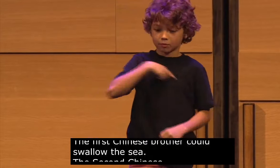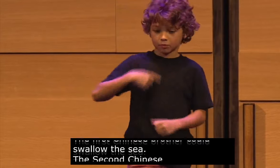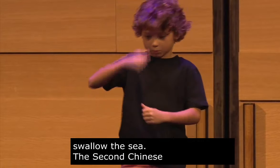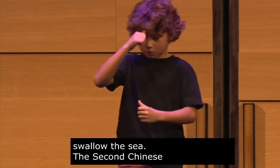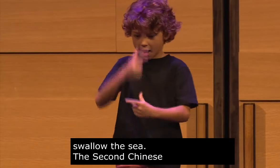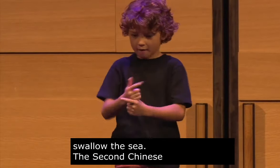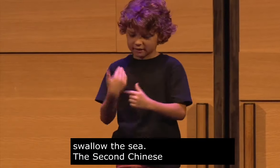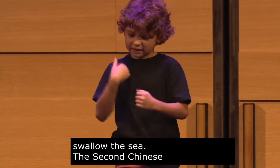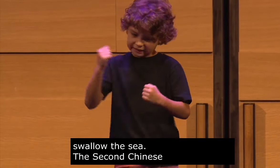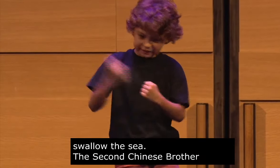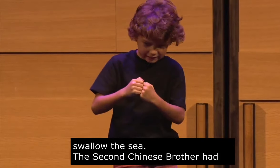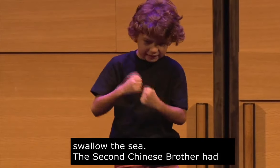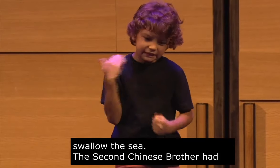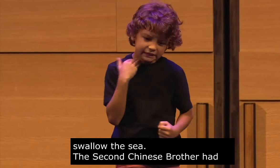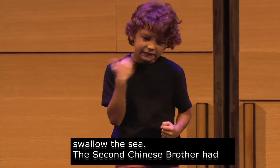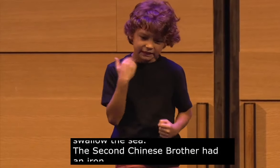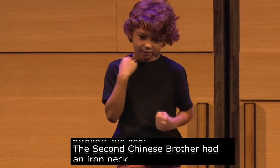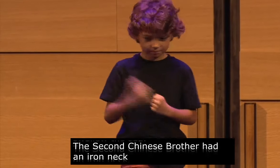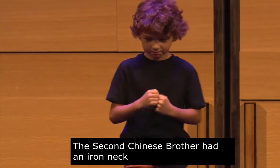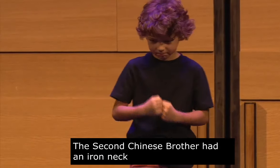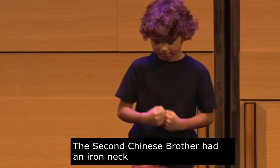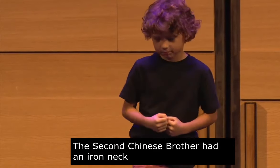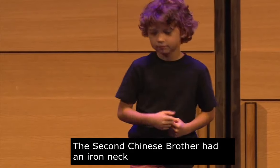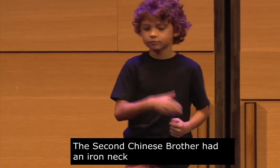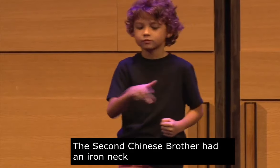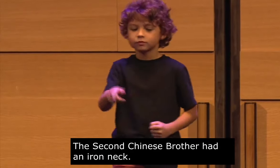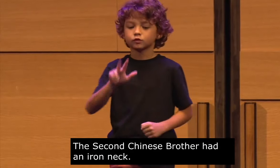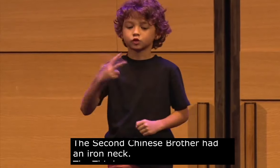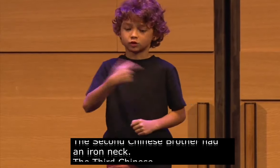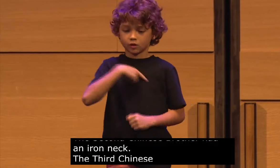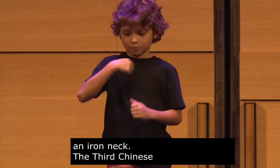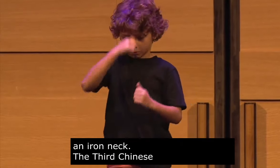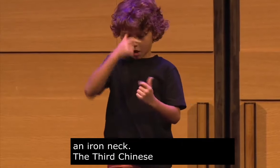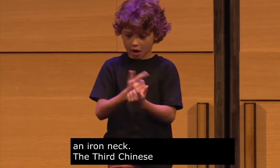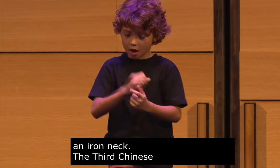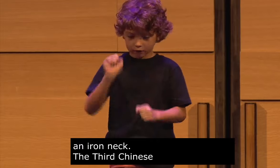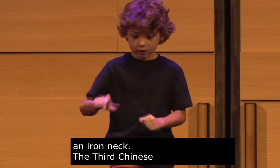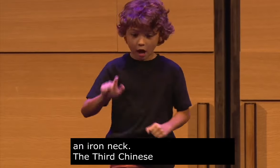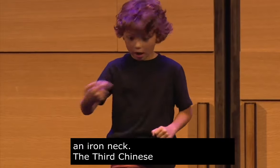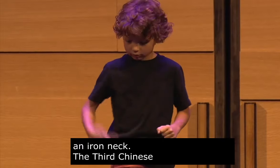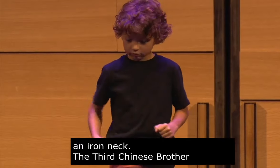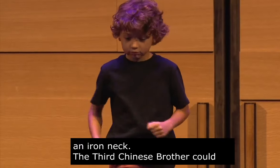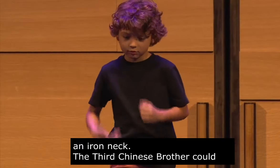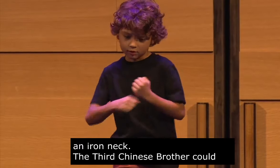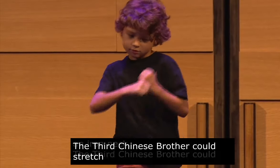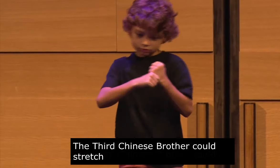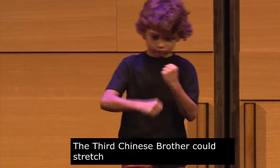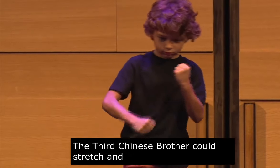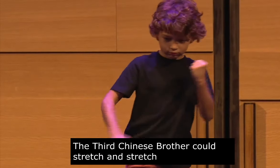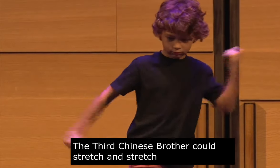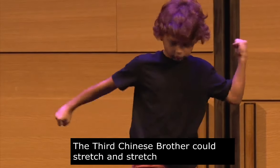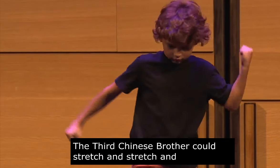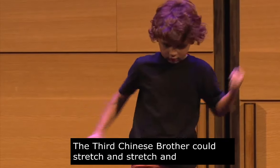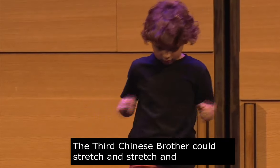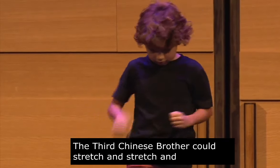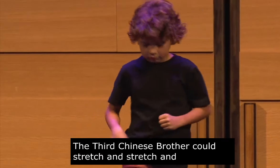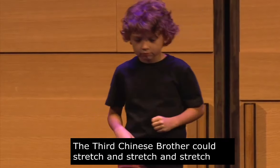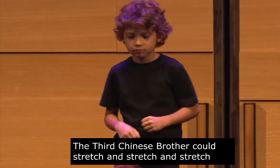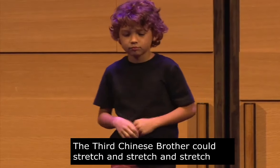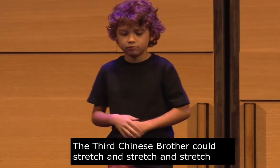The second Chinese brother had an iron neck. The third Chinese brother could stretch and stretch and stretch